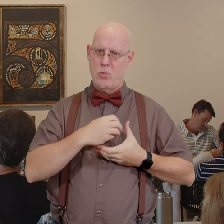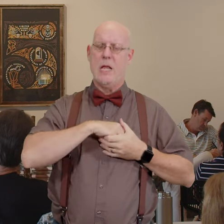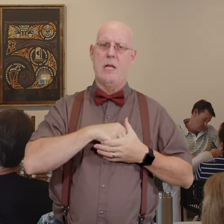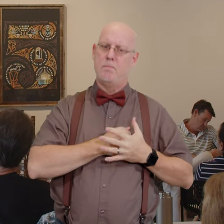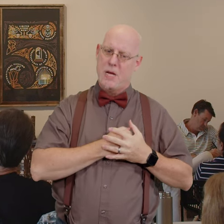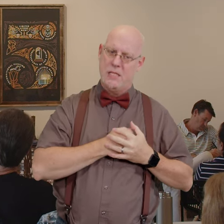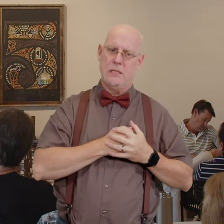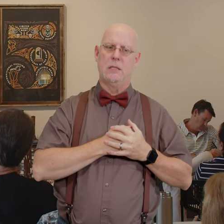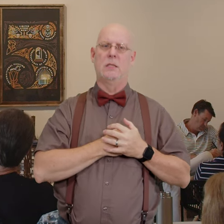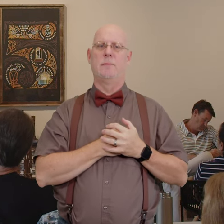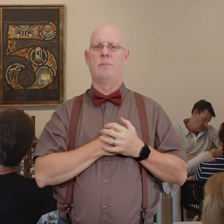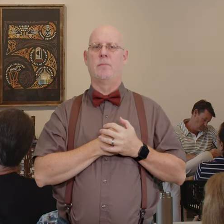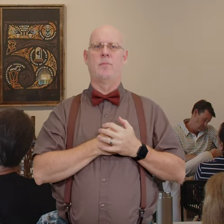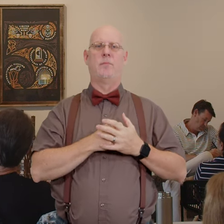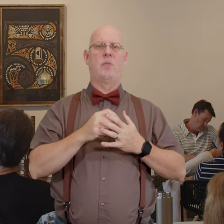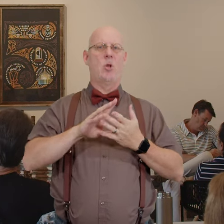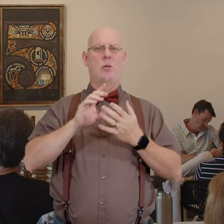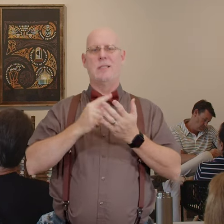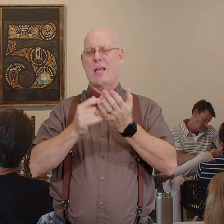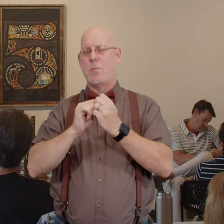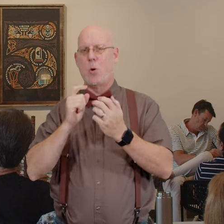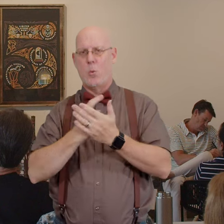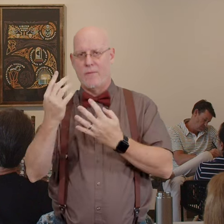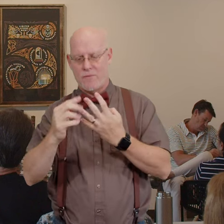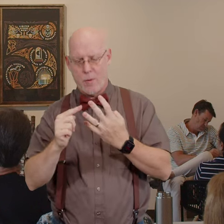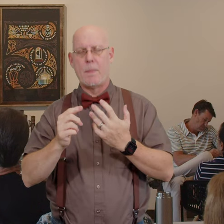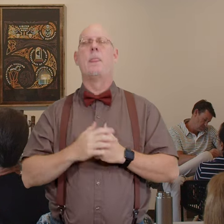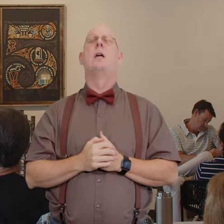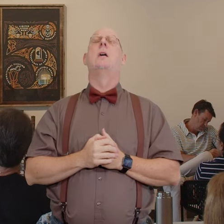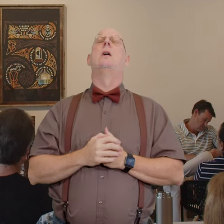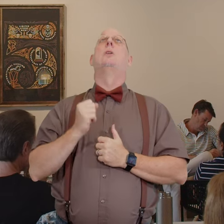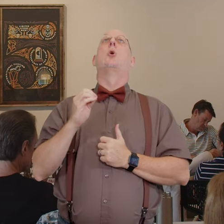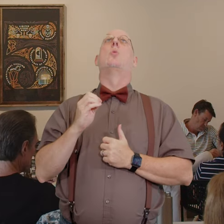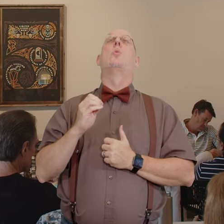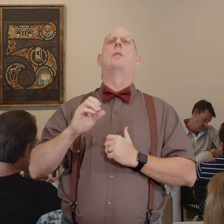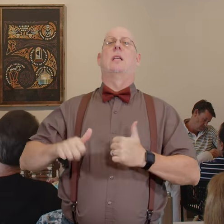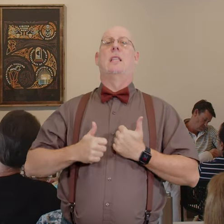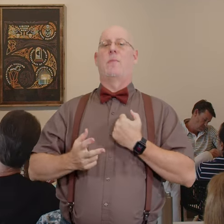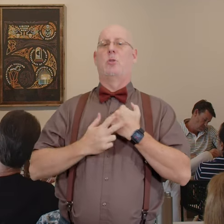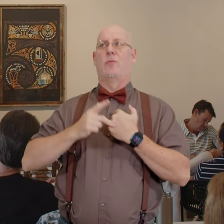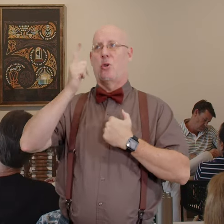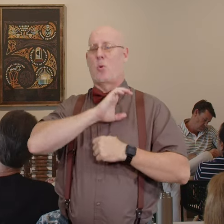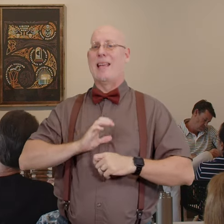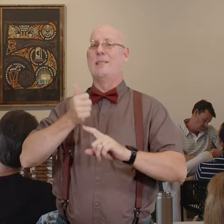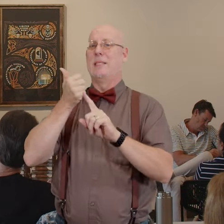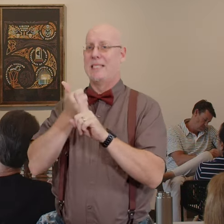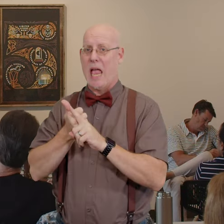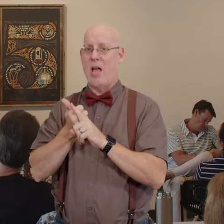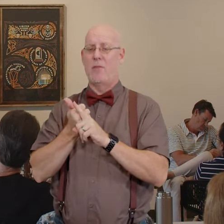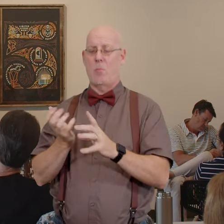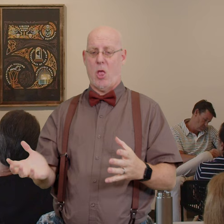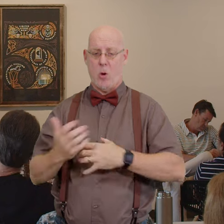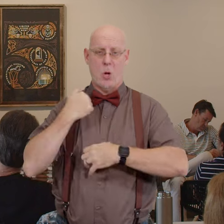in that beats. We'll get to that more in week 4. All of this done, so the life preserver of Christ himself, applied by the Spirit, selected by the